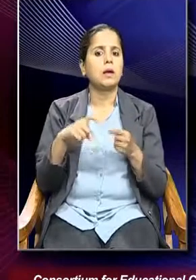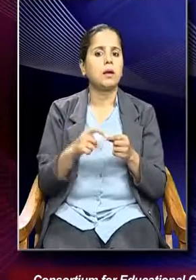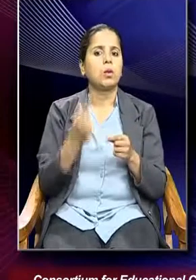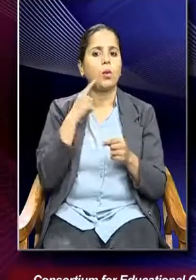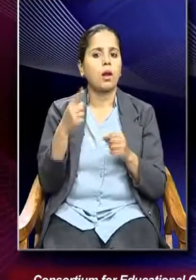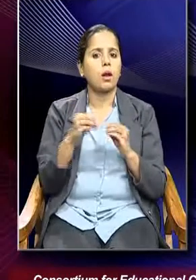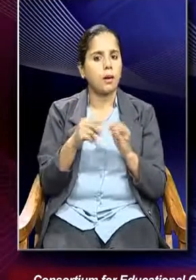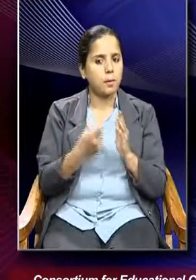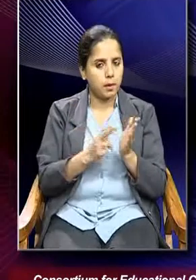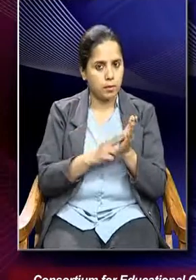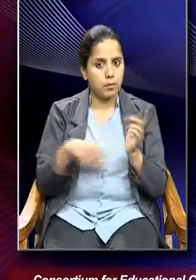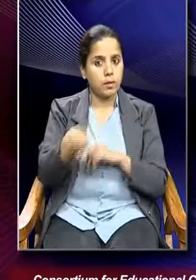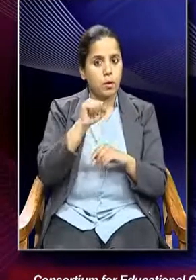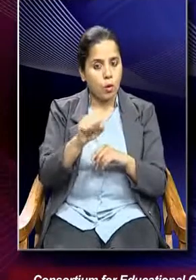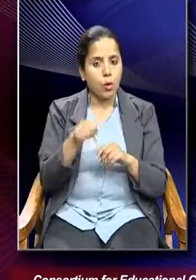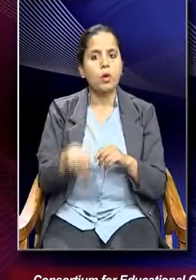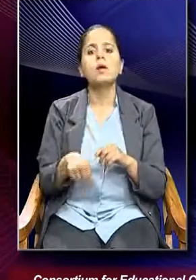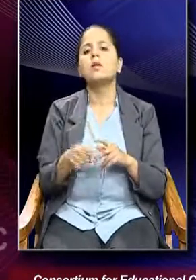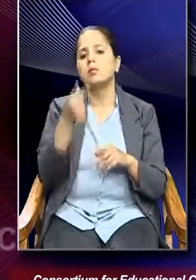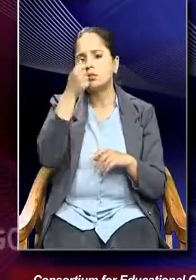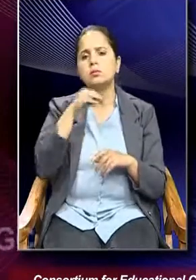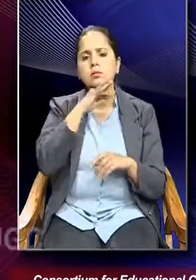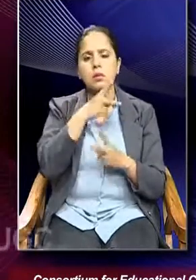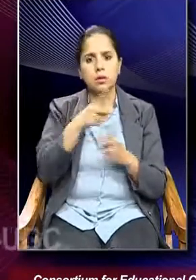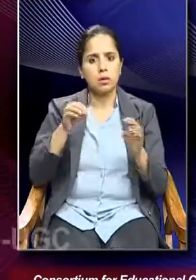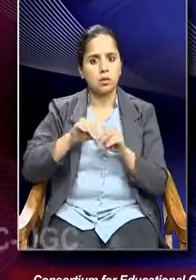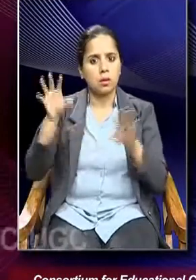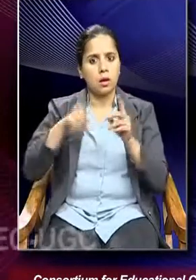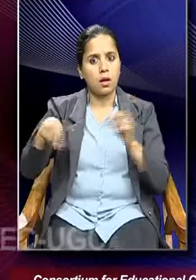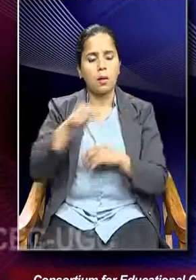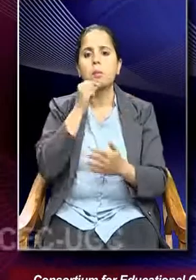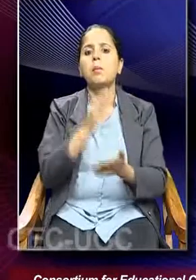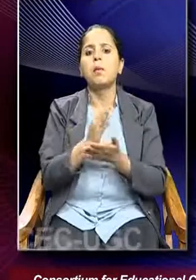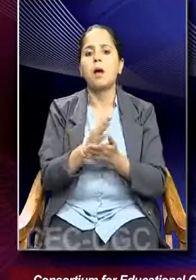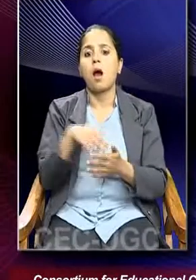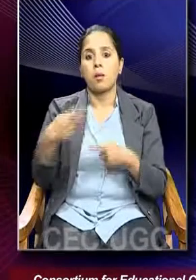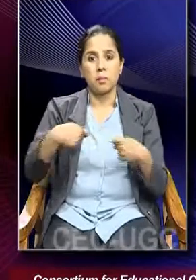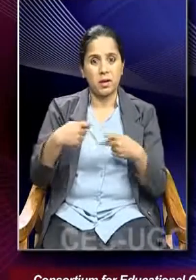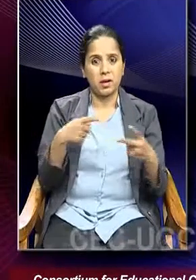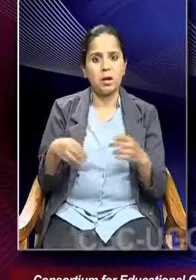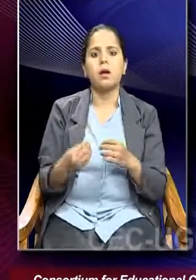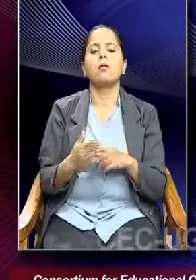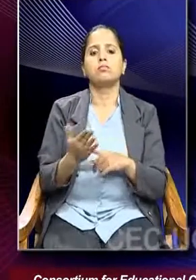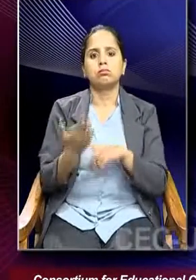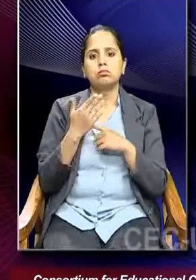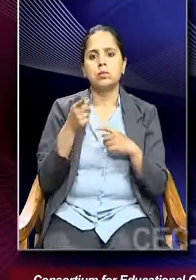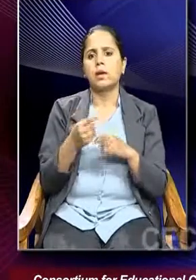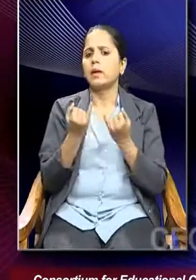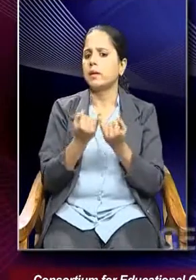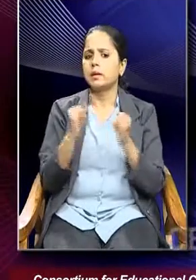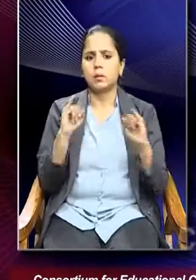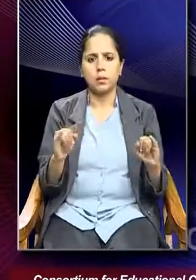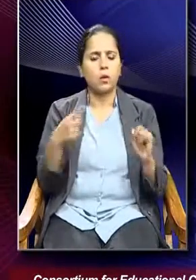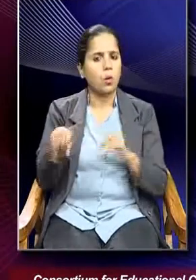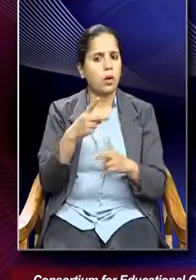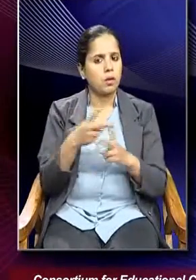of pollution permits after trading has occurred and it is independent of